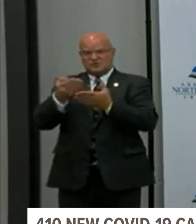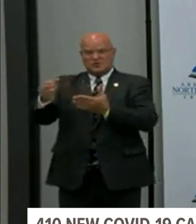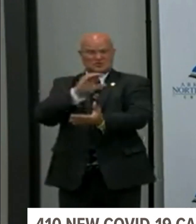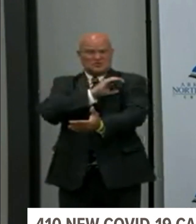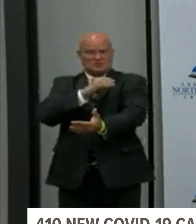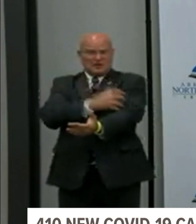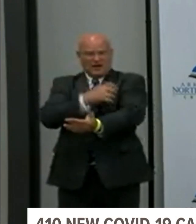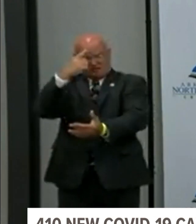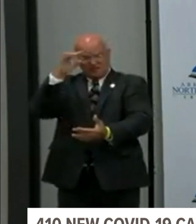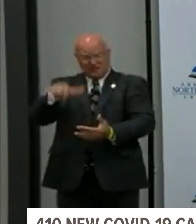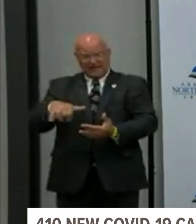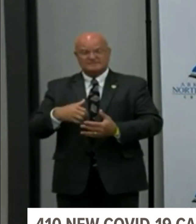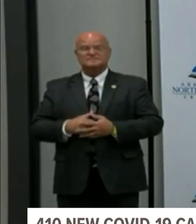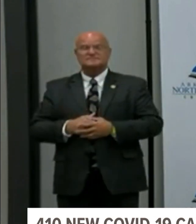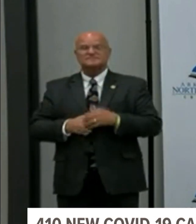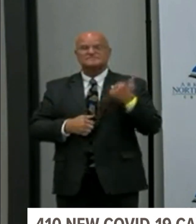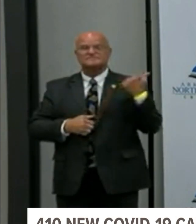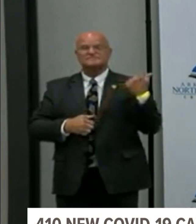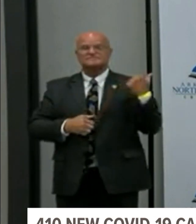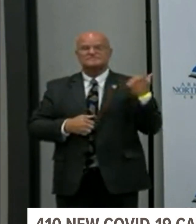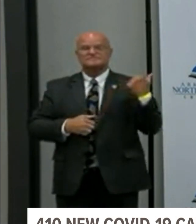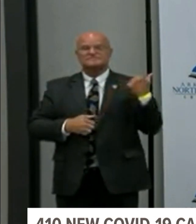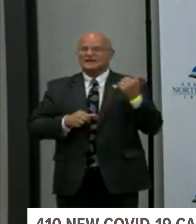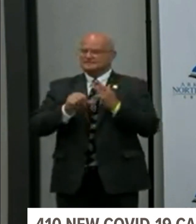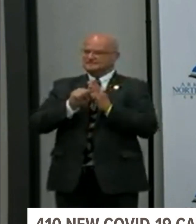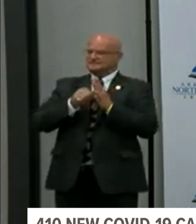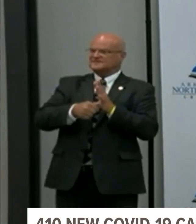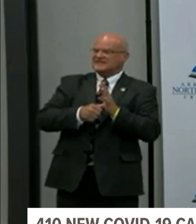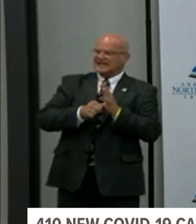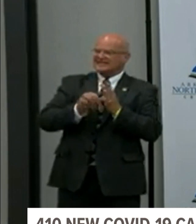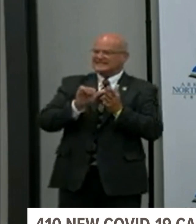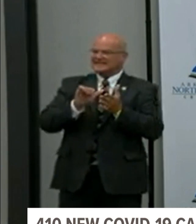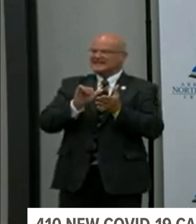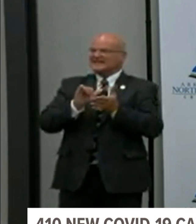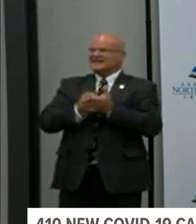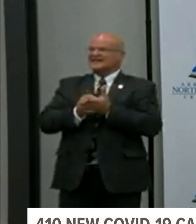for that? Let me emphasize that the